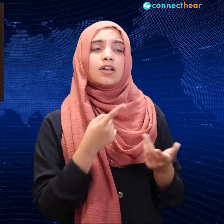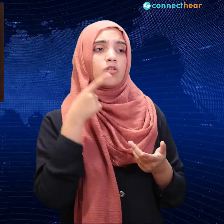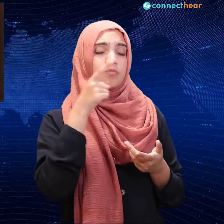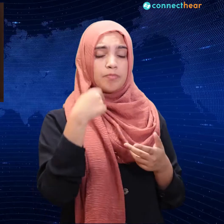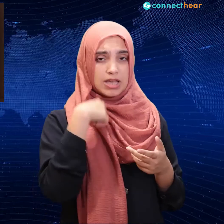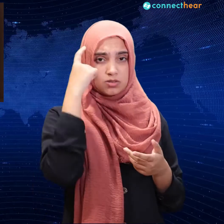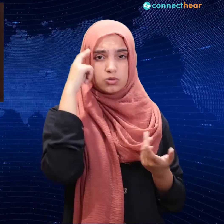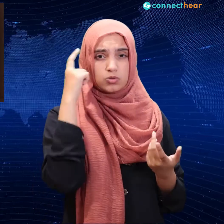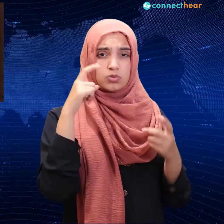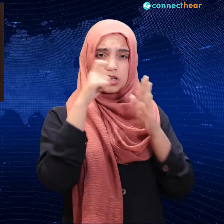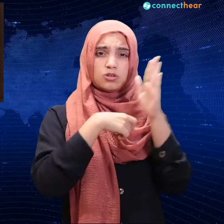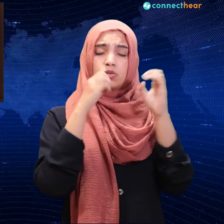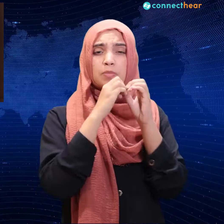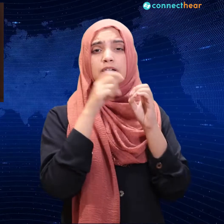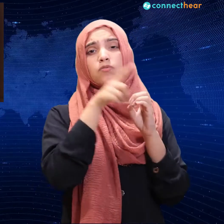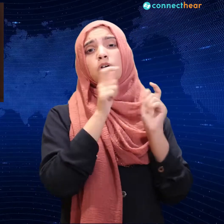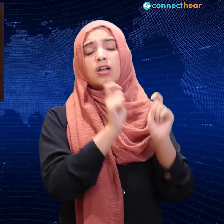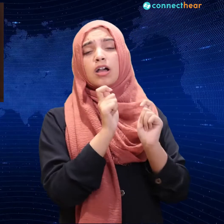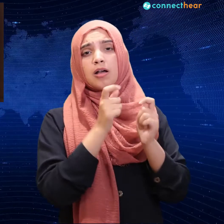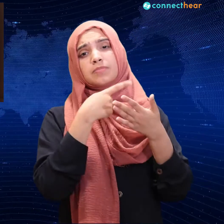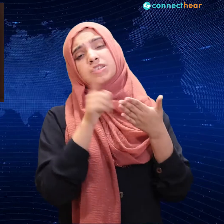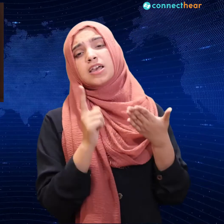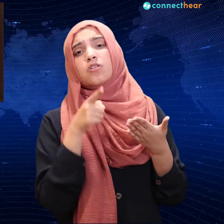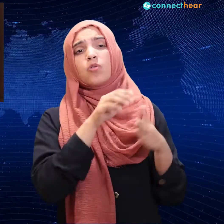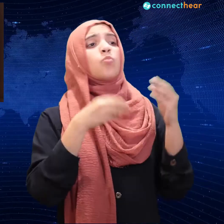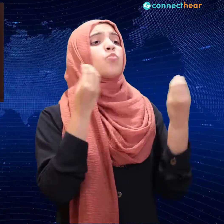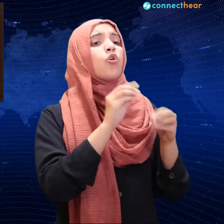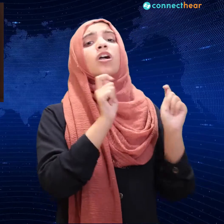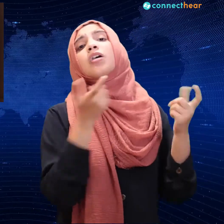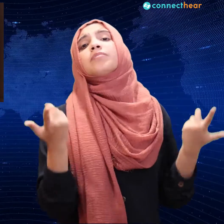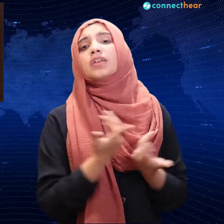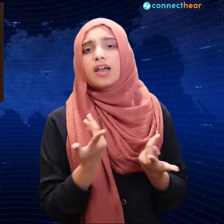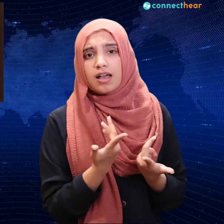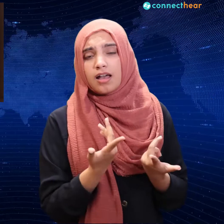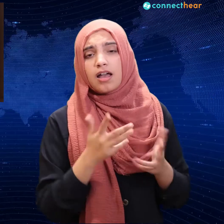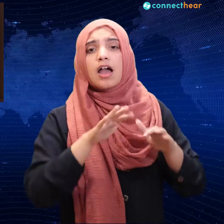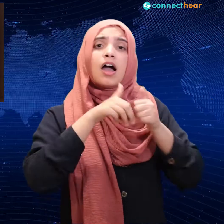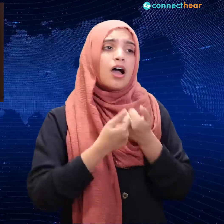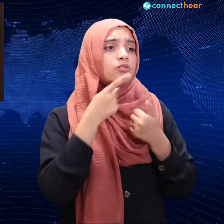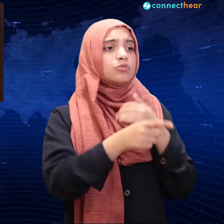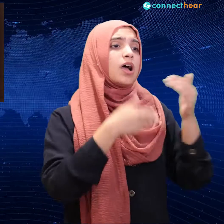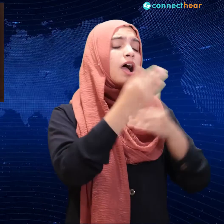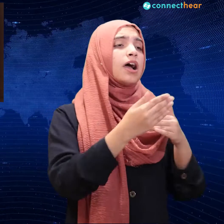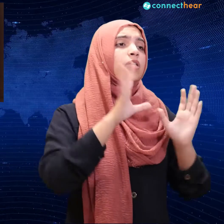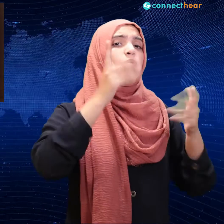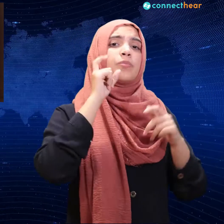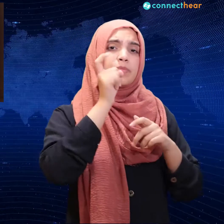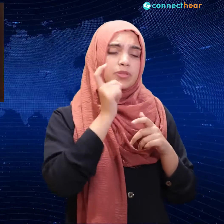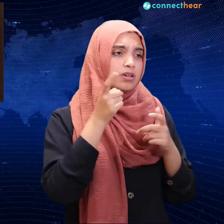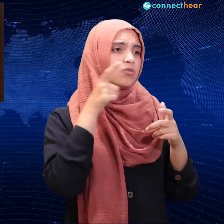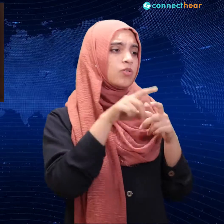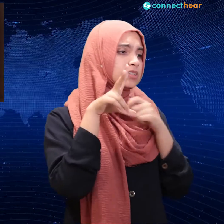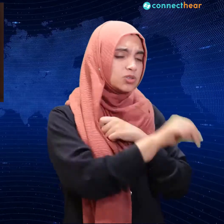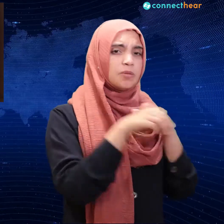did the only thing right. What else could he have done? Because how could you ever be prepared for the army capitulating 2